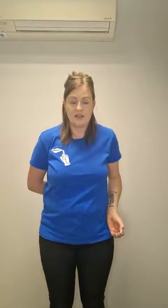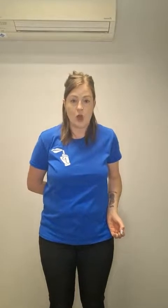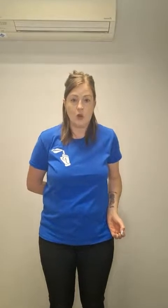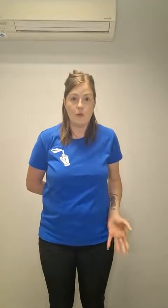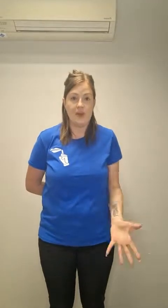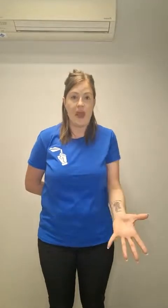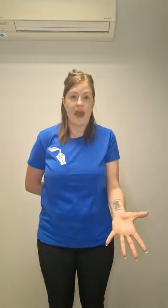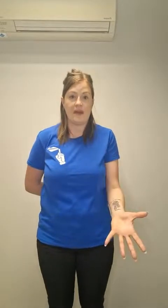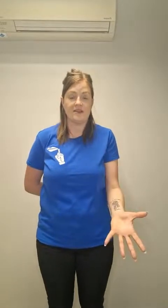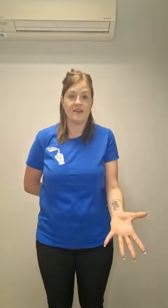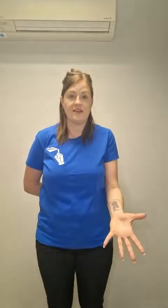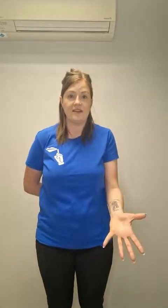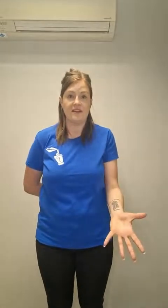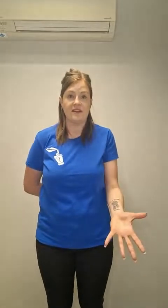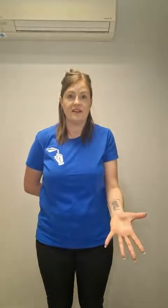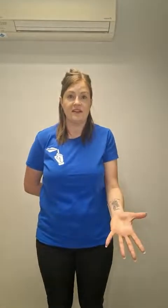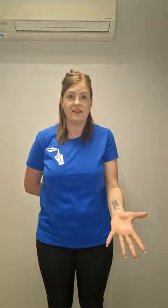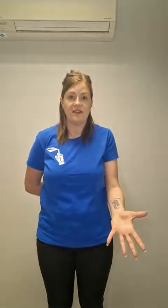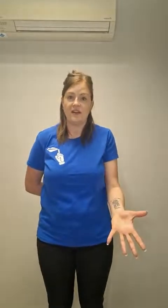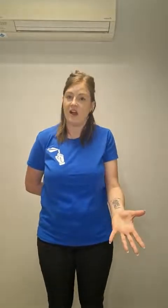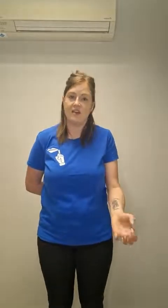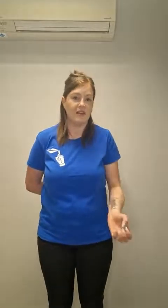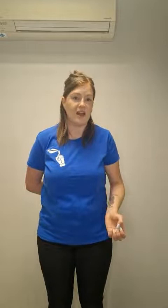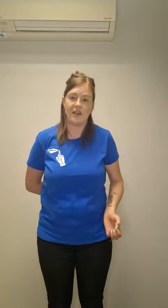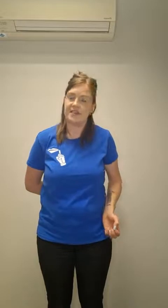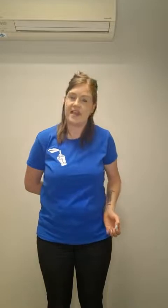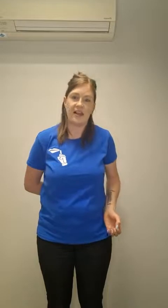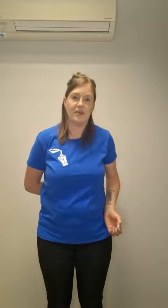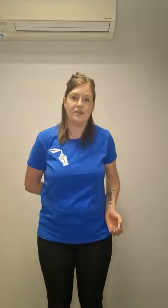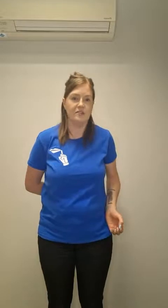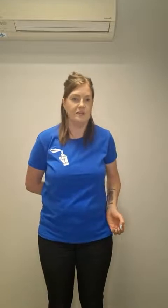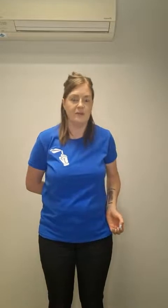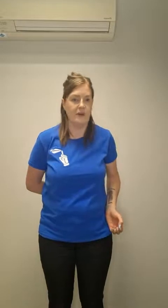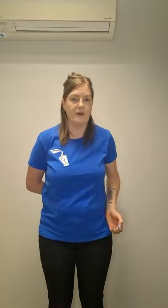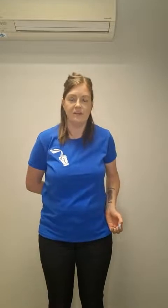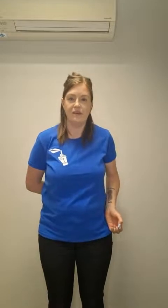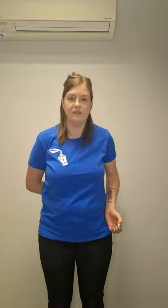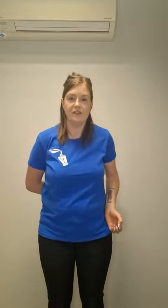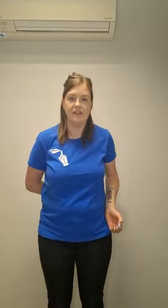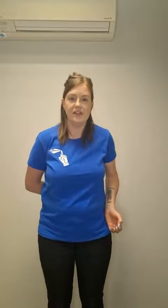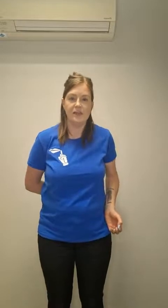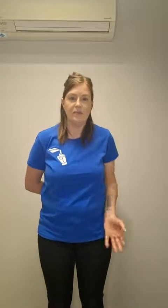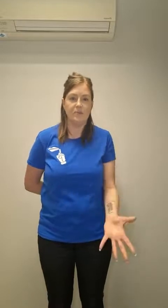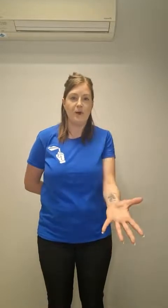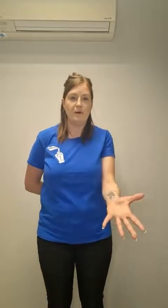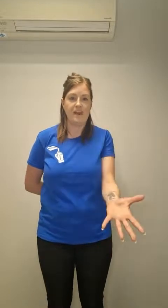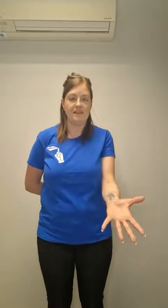open hand. Kind of like exactly what you do with a bowling ball. Bowling.